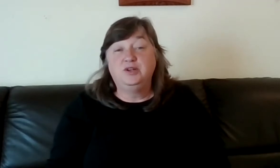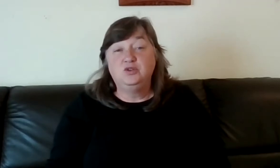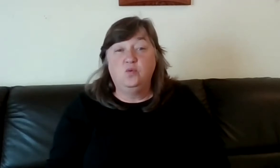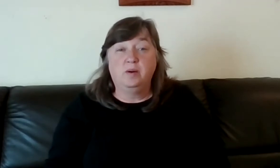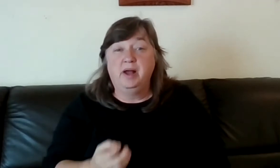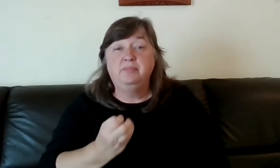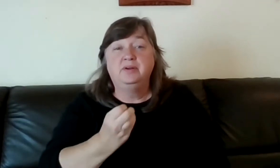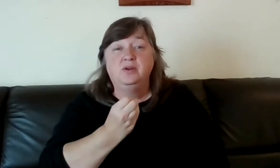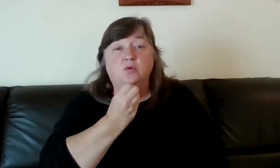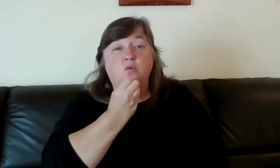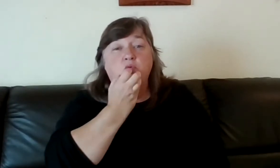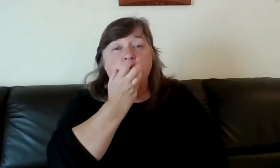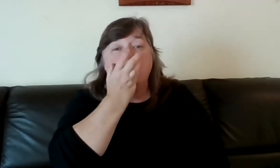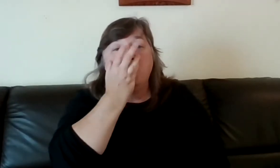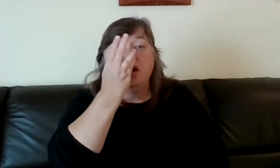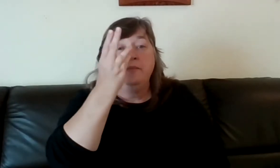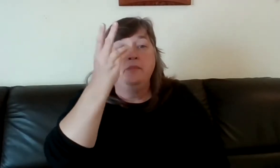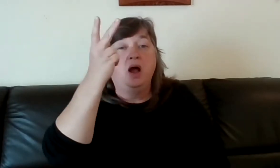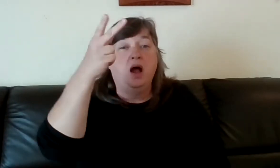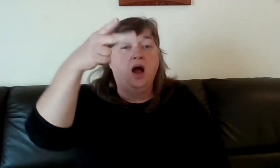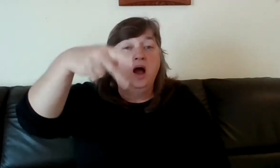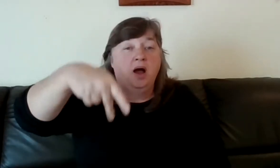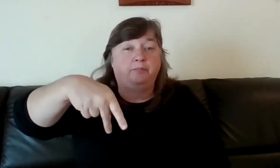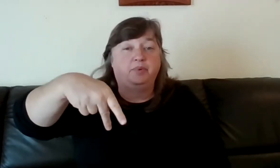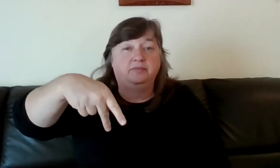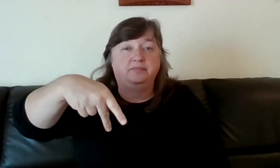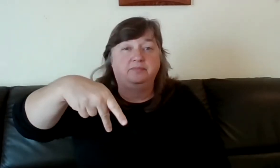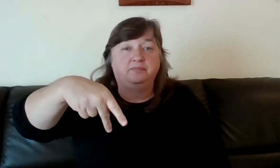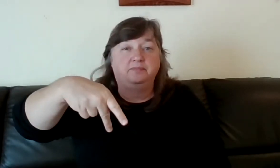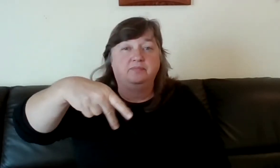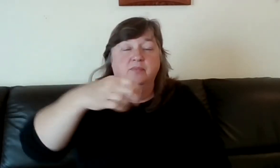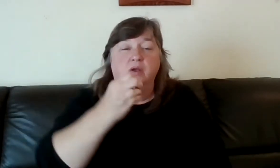to do warm up, warm up,